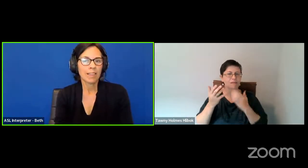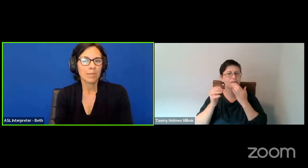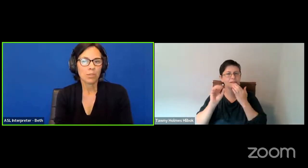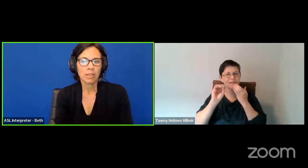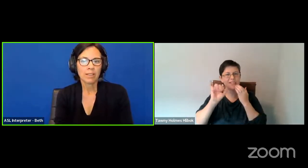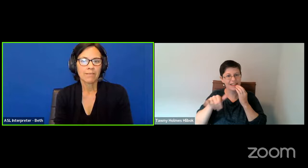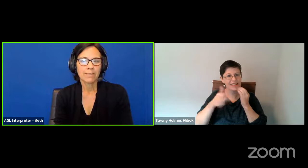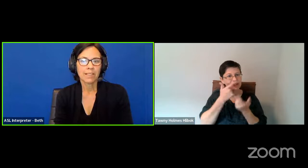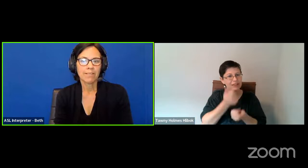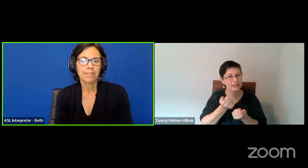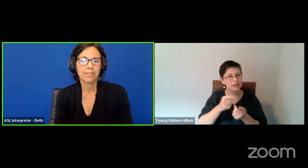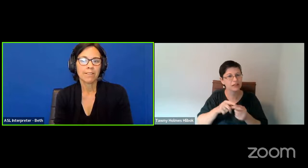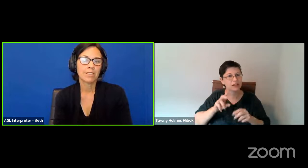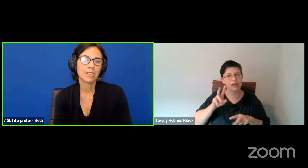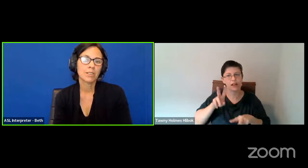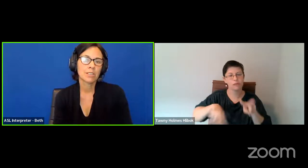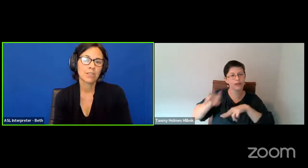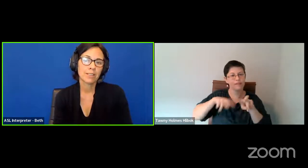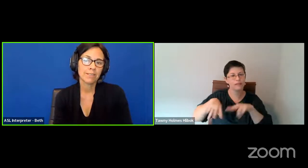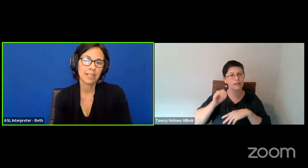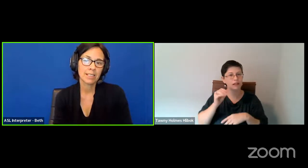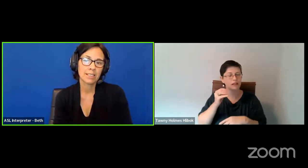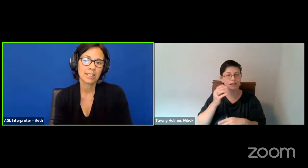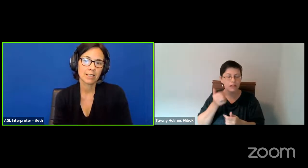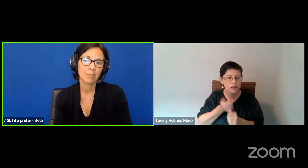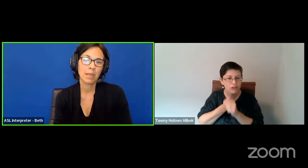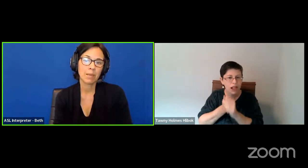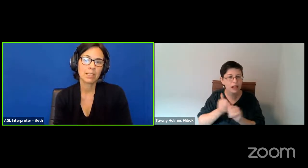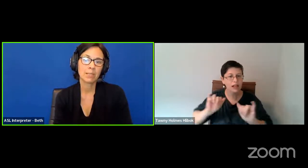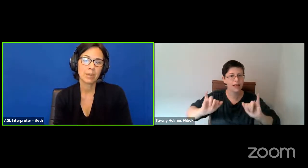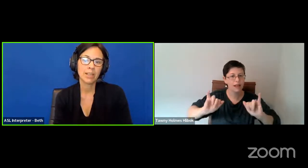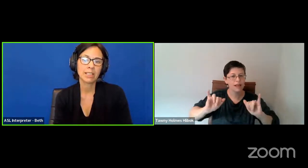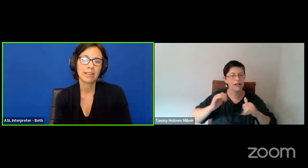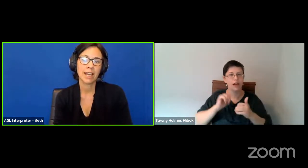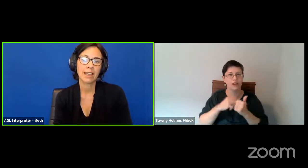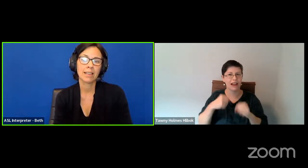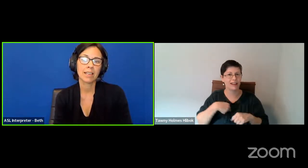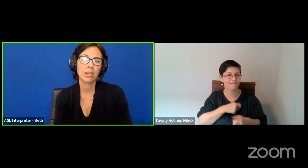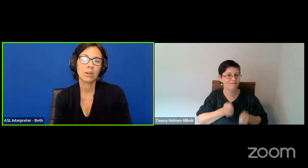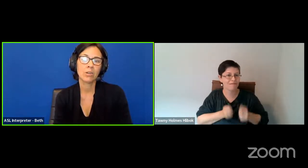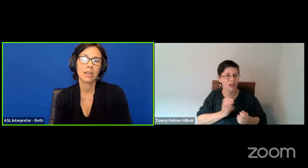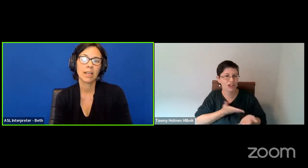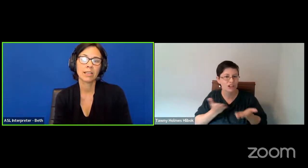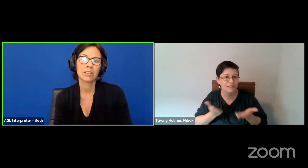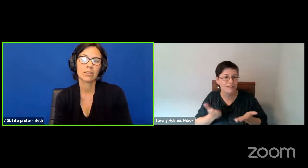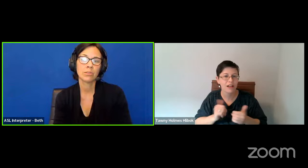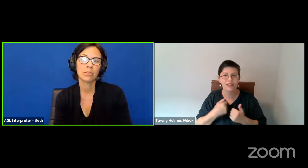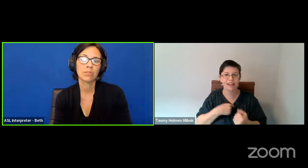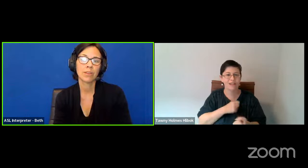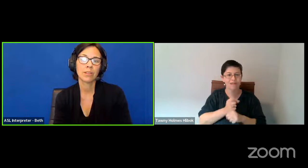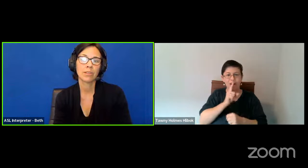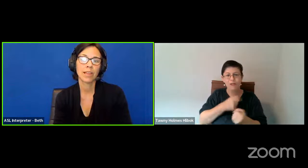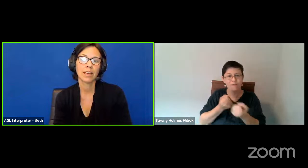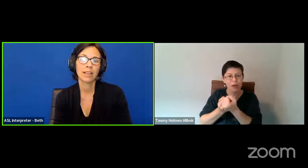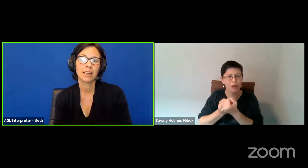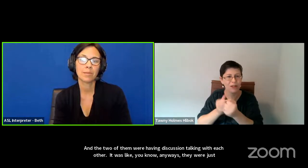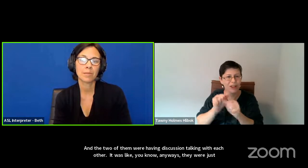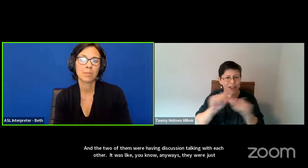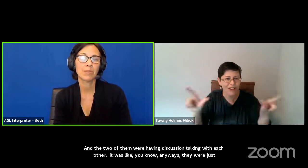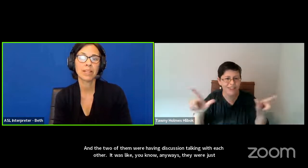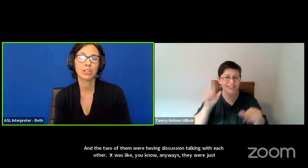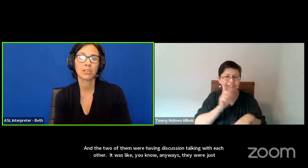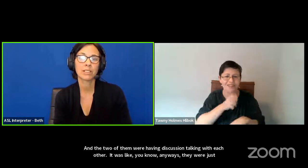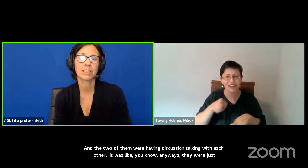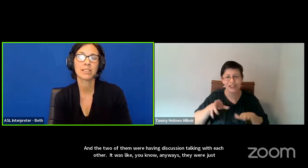I think the majority of deaf students or deaf kids may experience that, and to follow that,